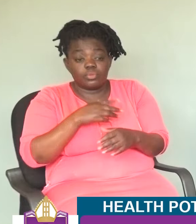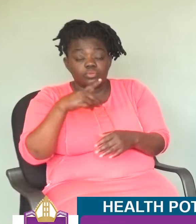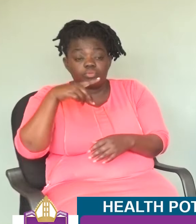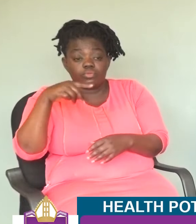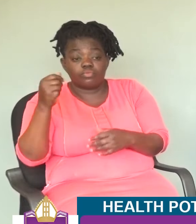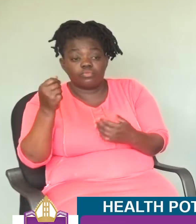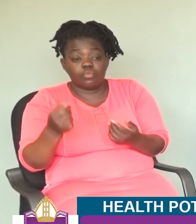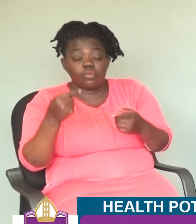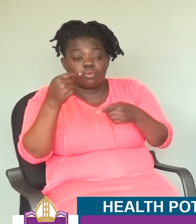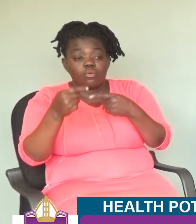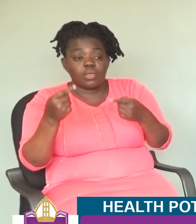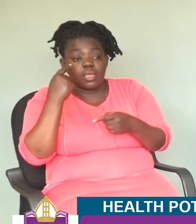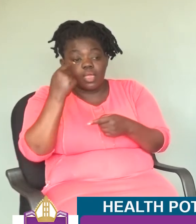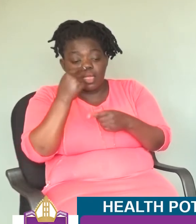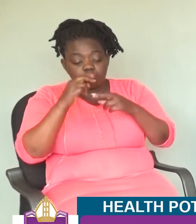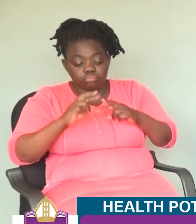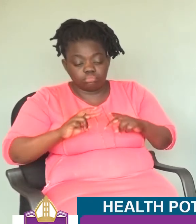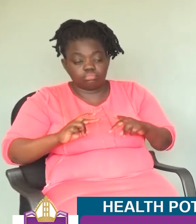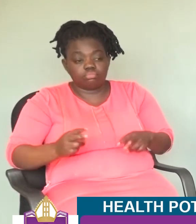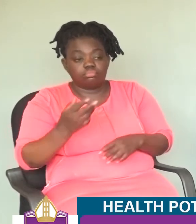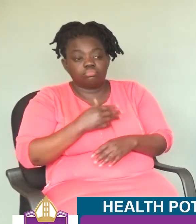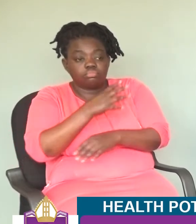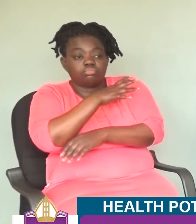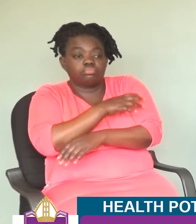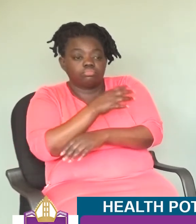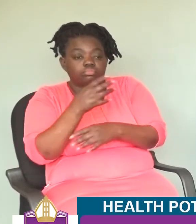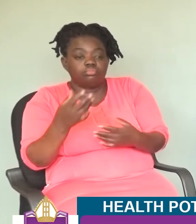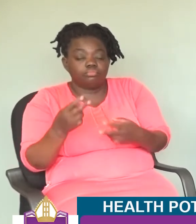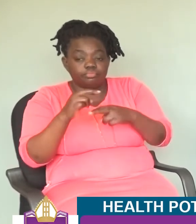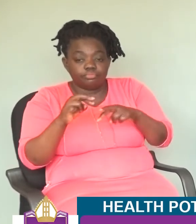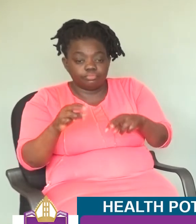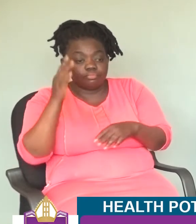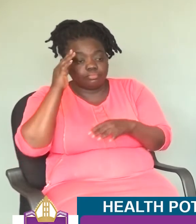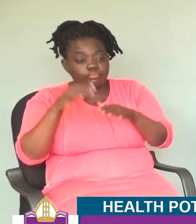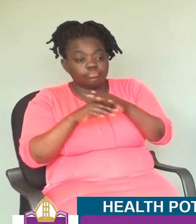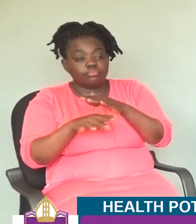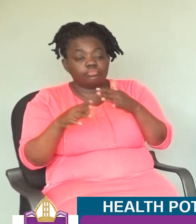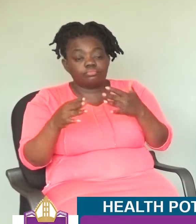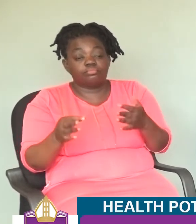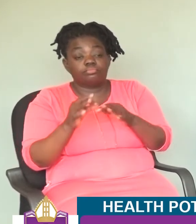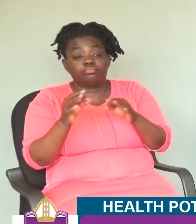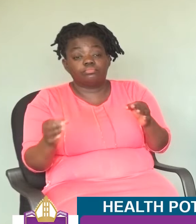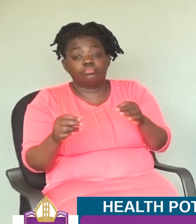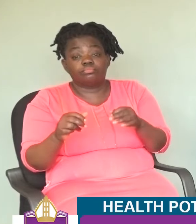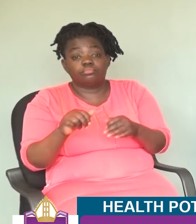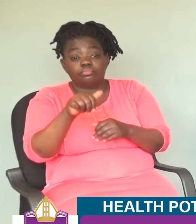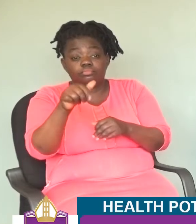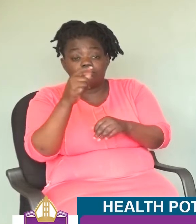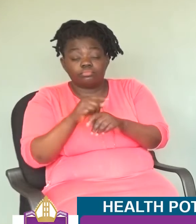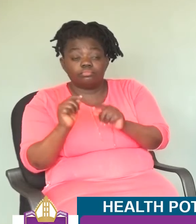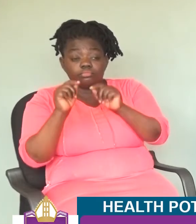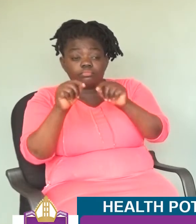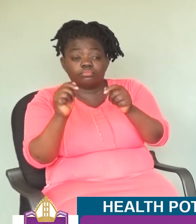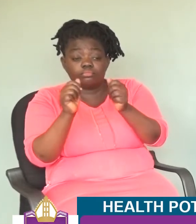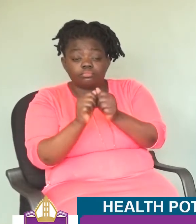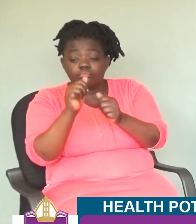for a routine eye examination. They should have their pressure checked and then know the baseline. So next time you come, today you come, your pressure is 10. Next time